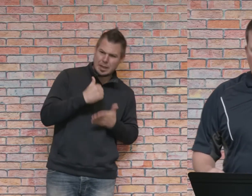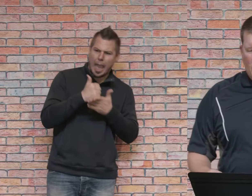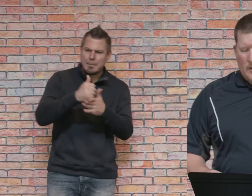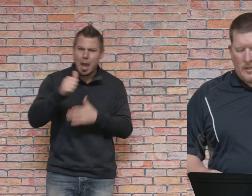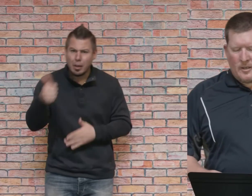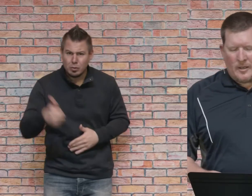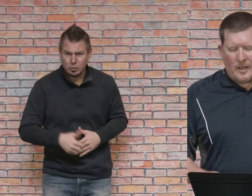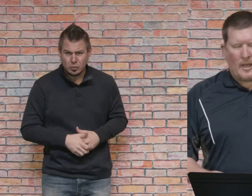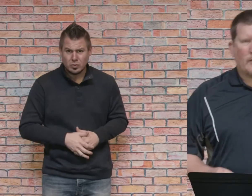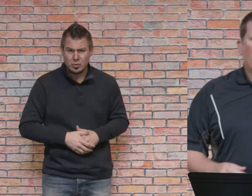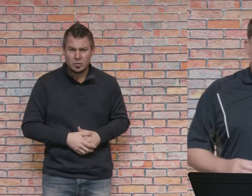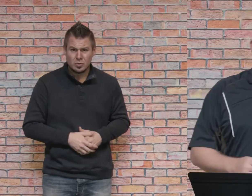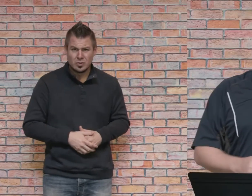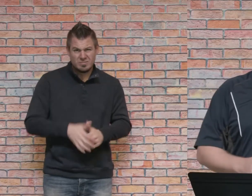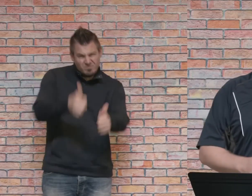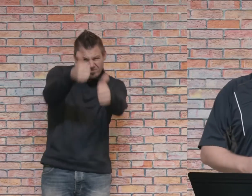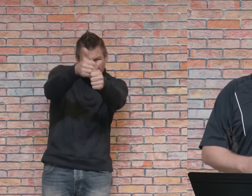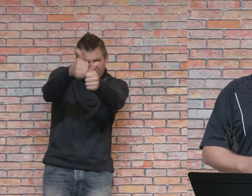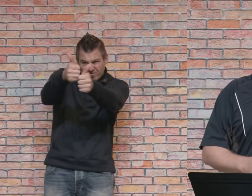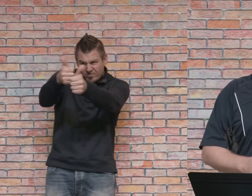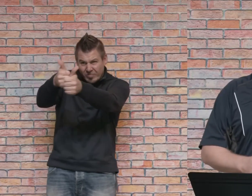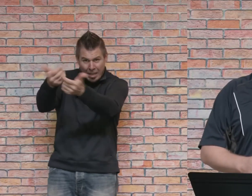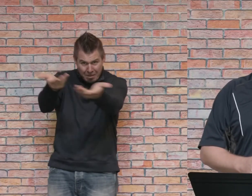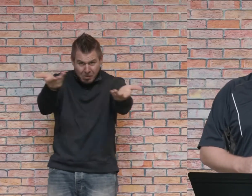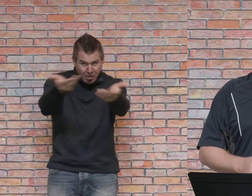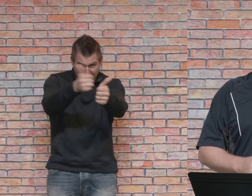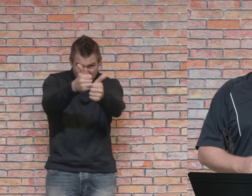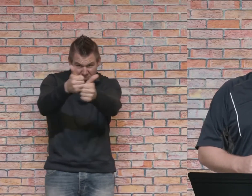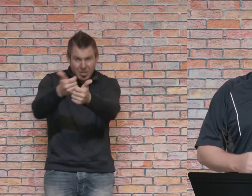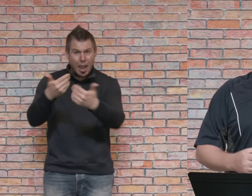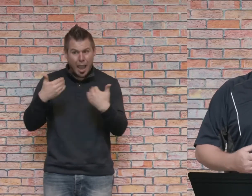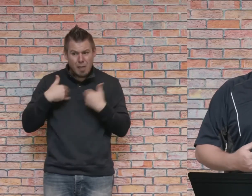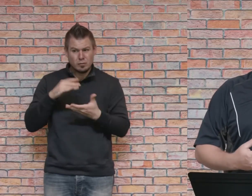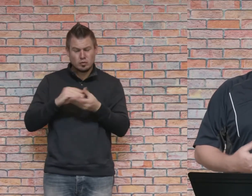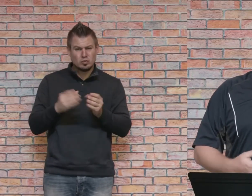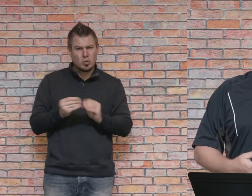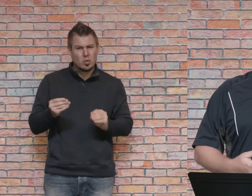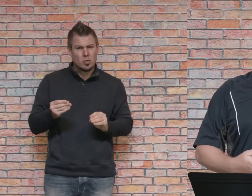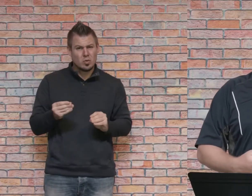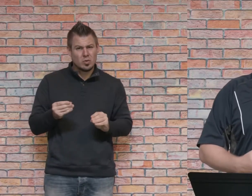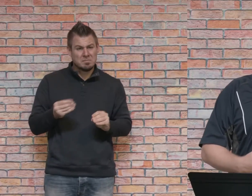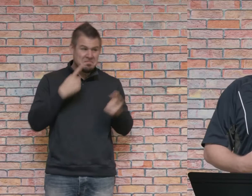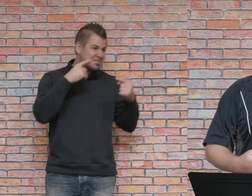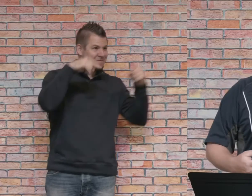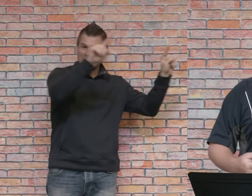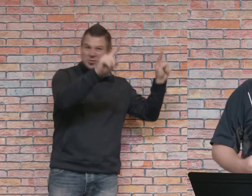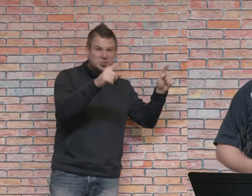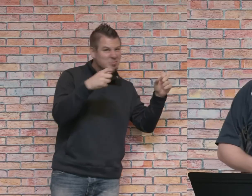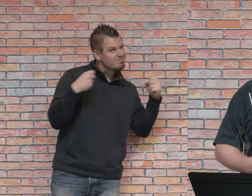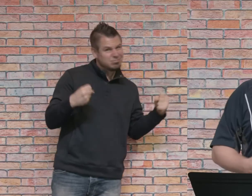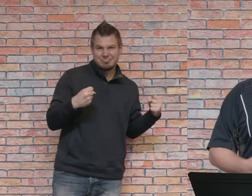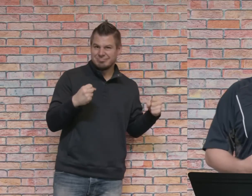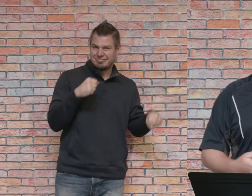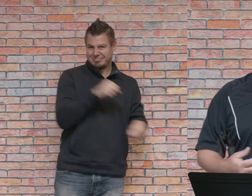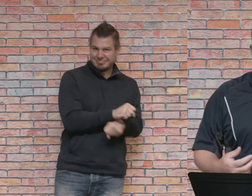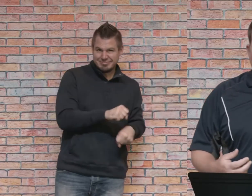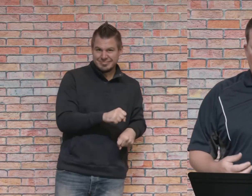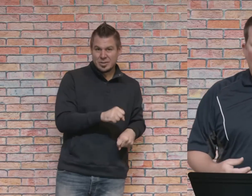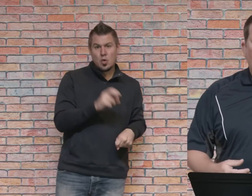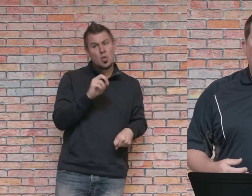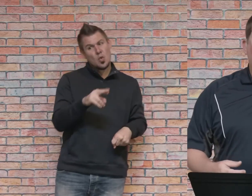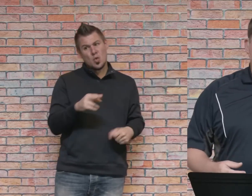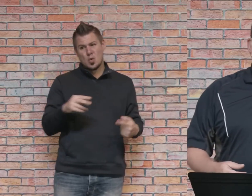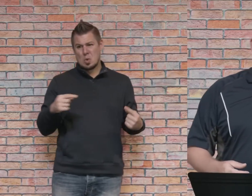each have a story. And it could be through victories that you've had that you're able to encourage people, but or